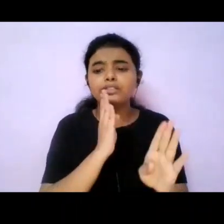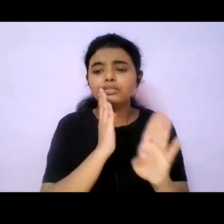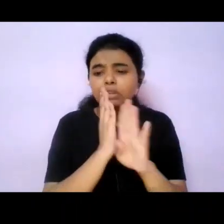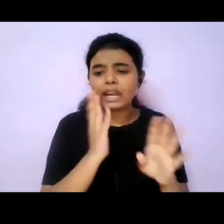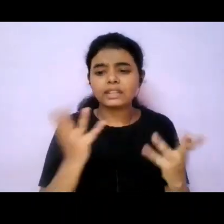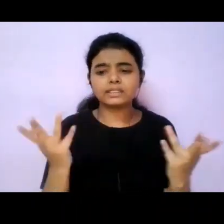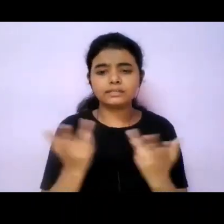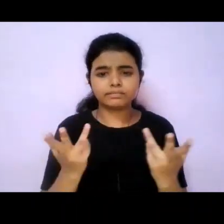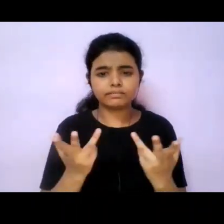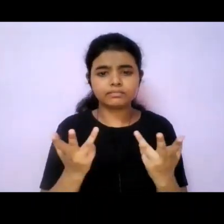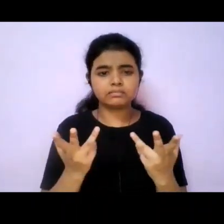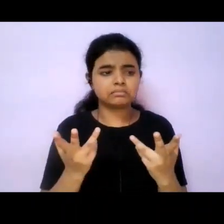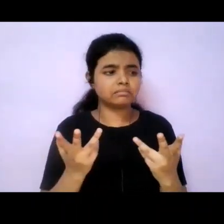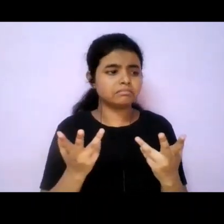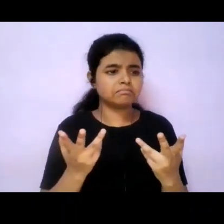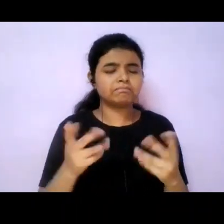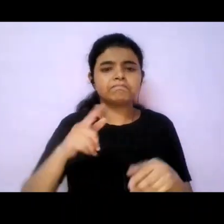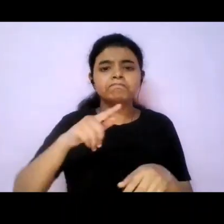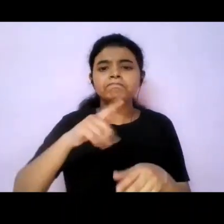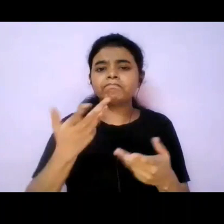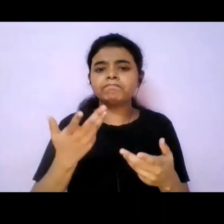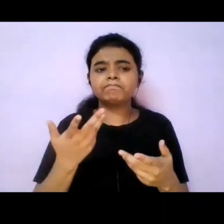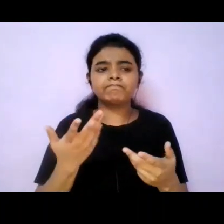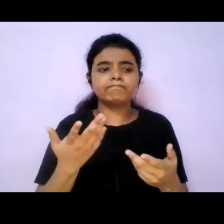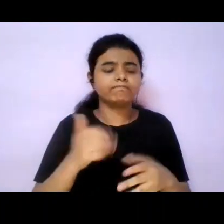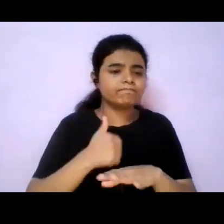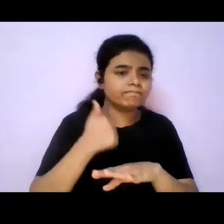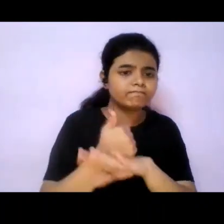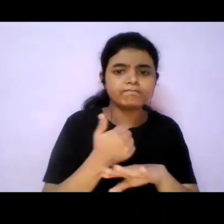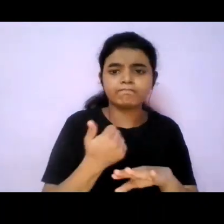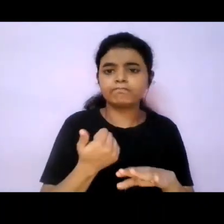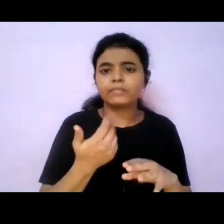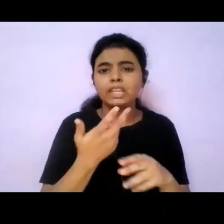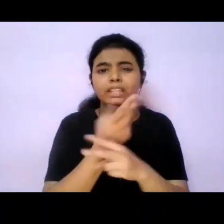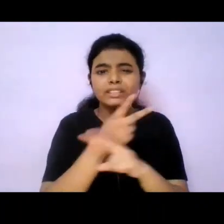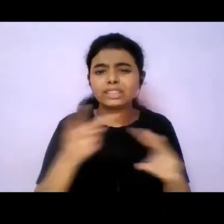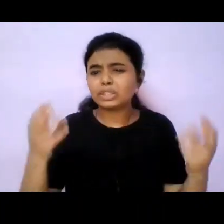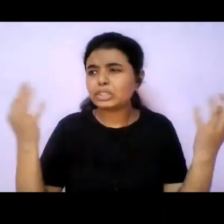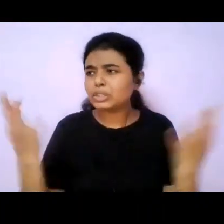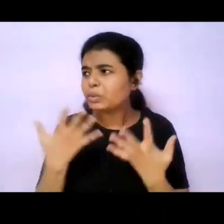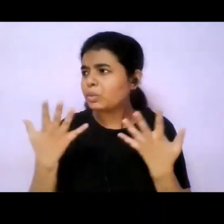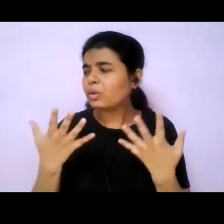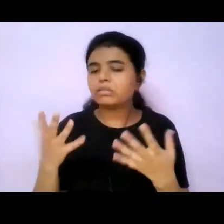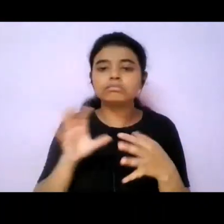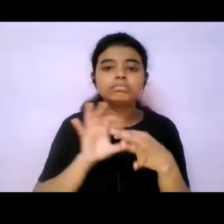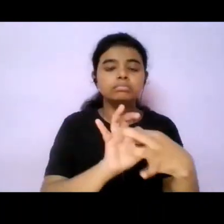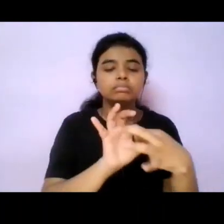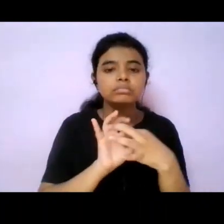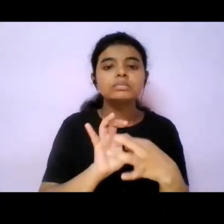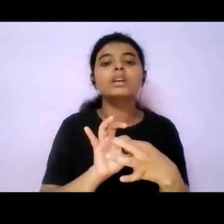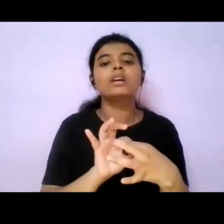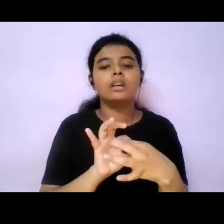instead outwards to establish ever new zones of connection.